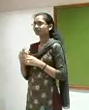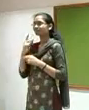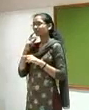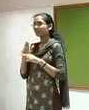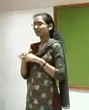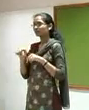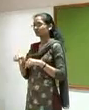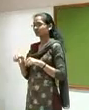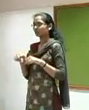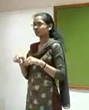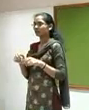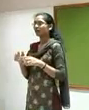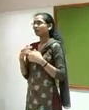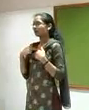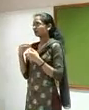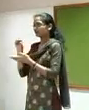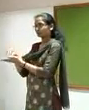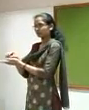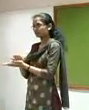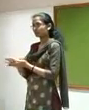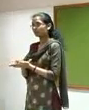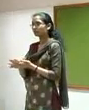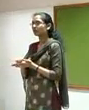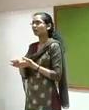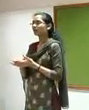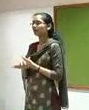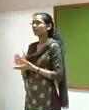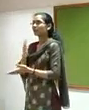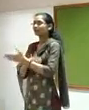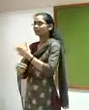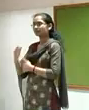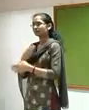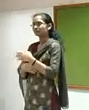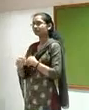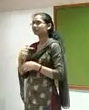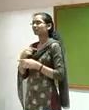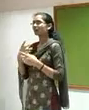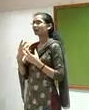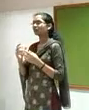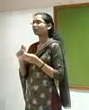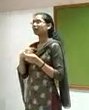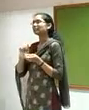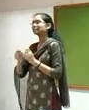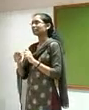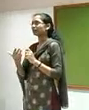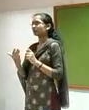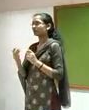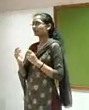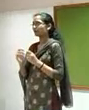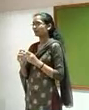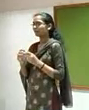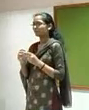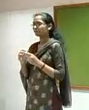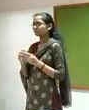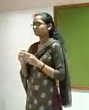today there is a legislation which is discriminating on the ground of disability, I can say this is an infringement of my